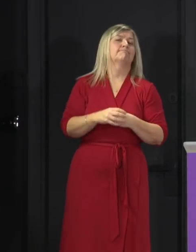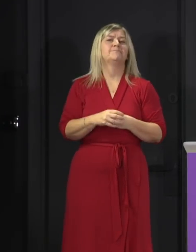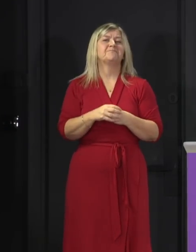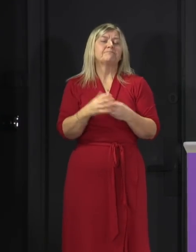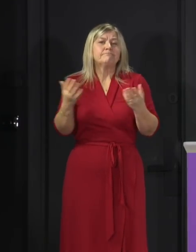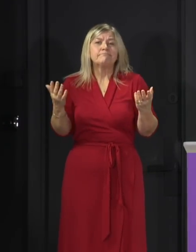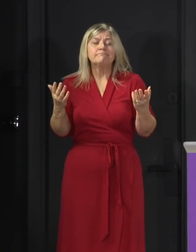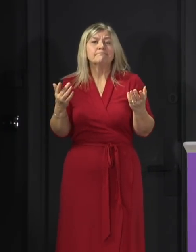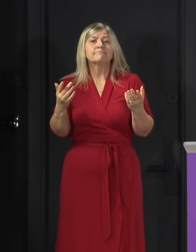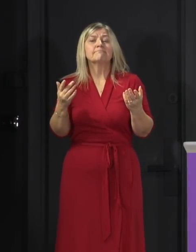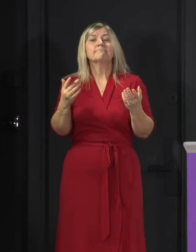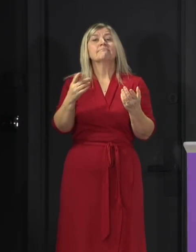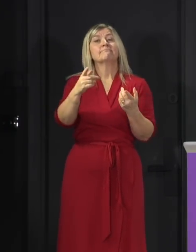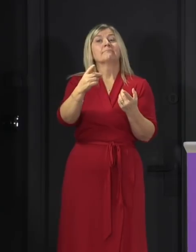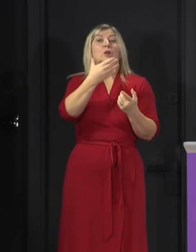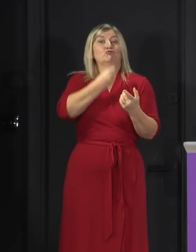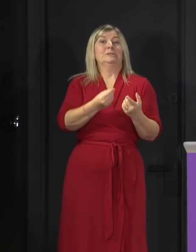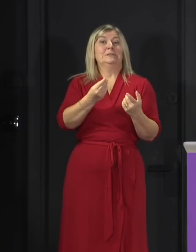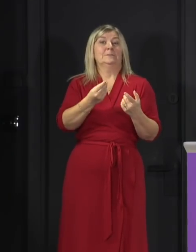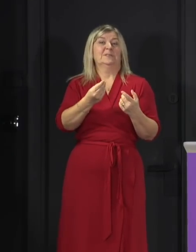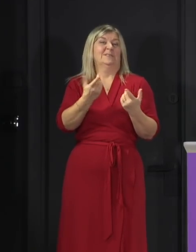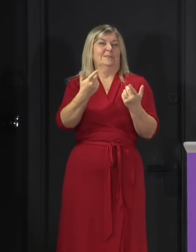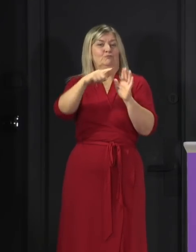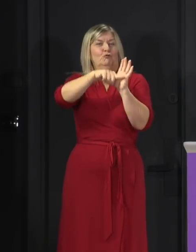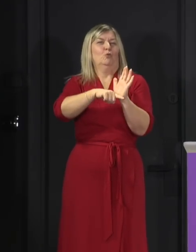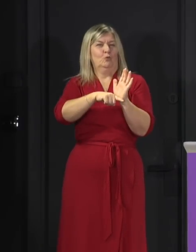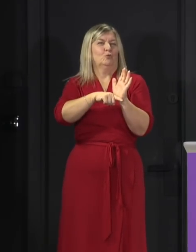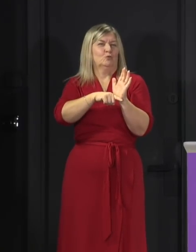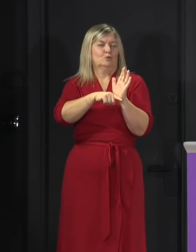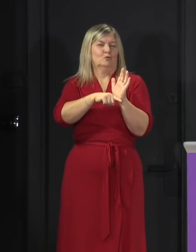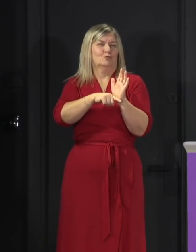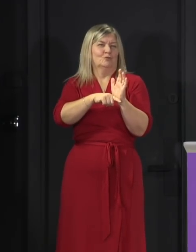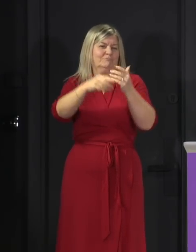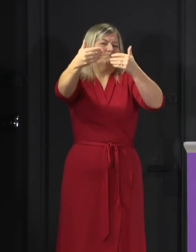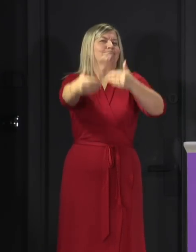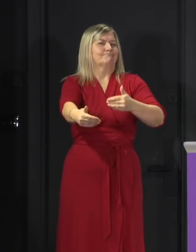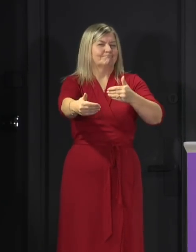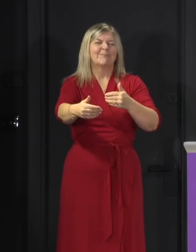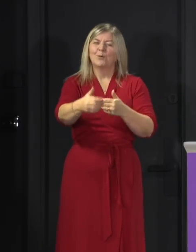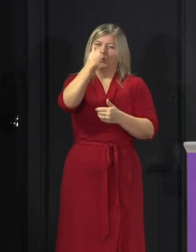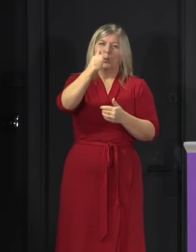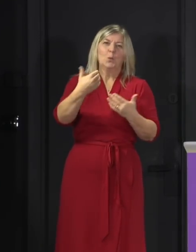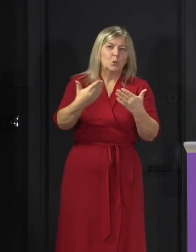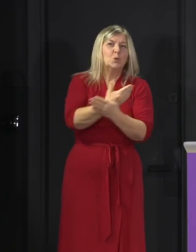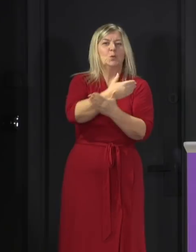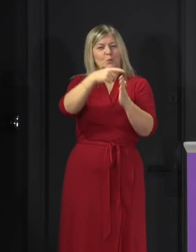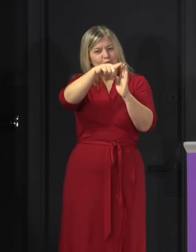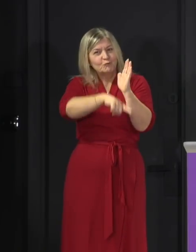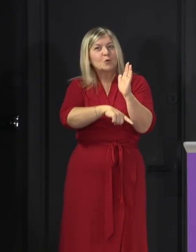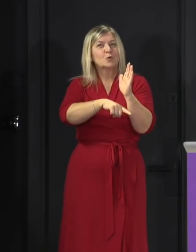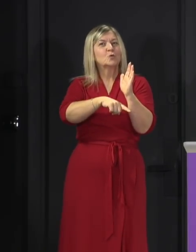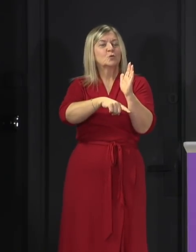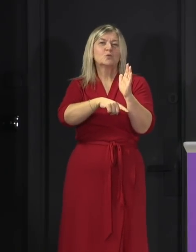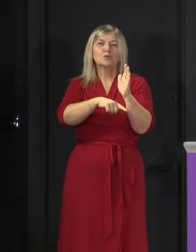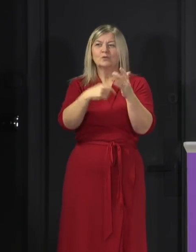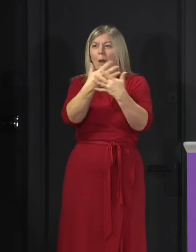is about the forthcoming Christmas period. As you know, as we've set out before, the rules on household gatherings are being